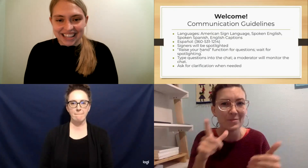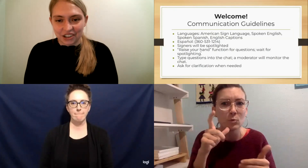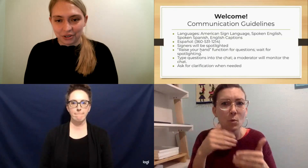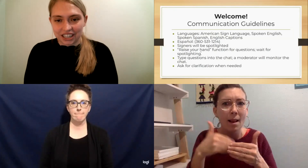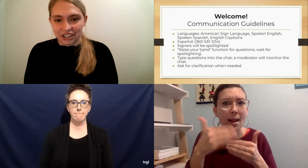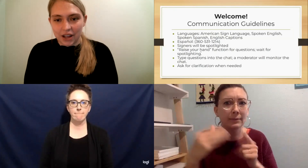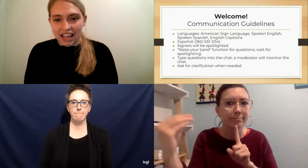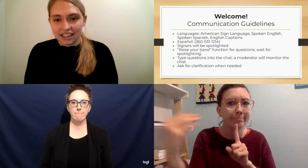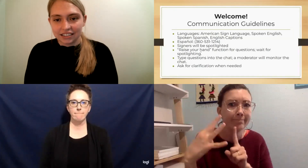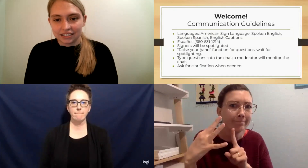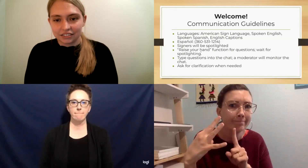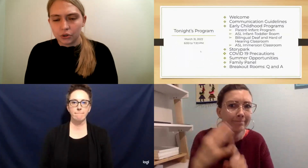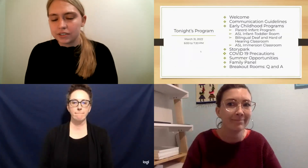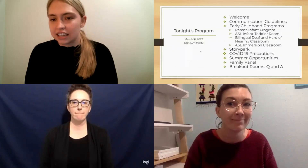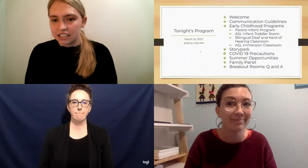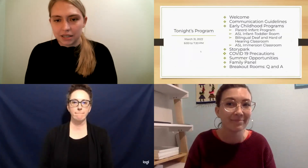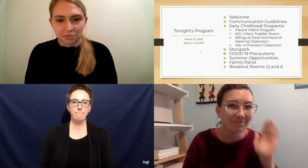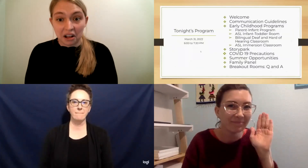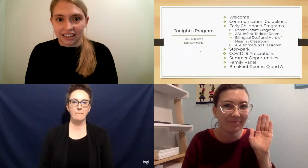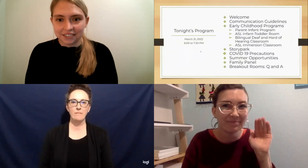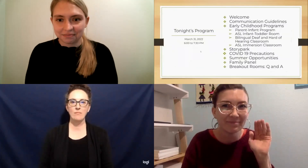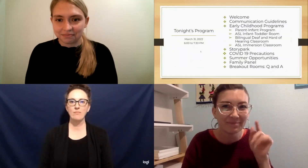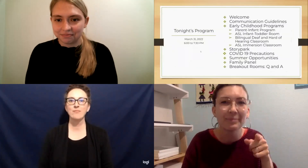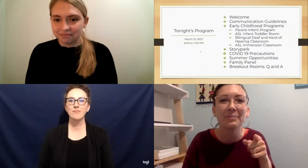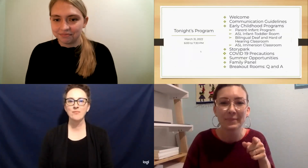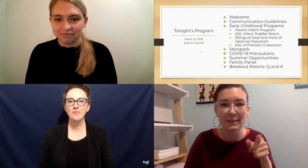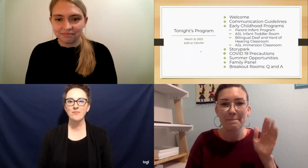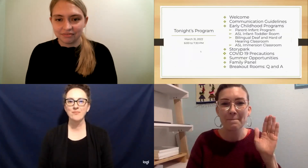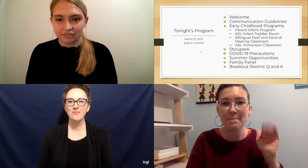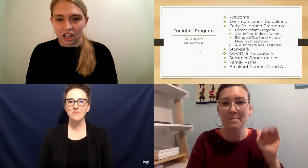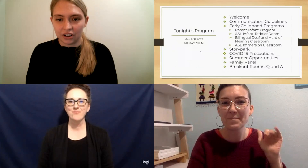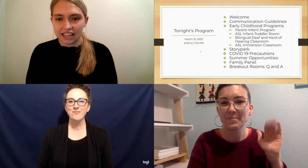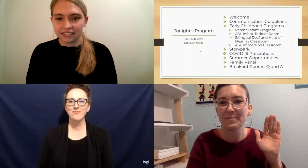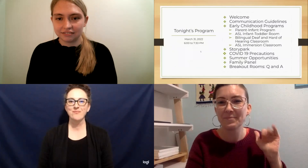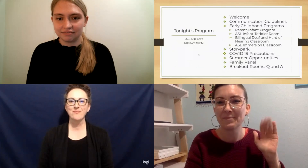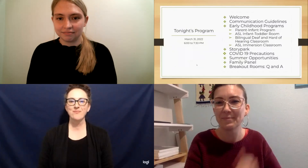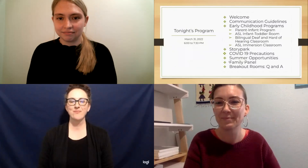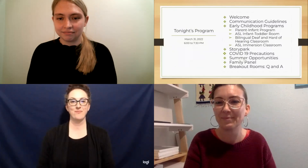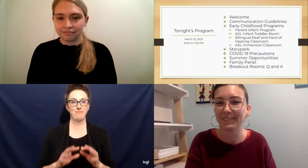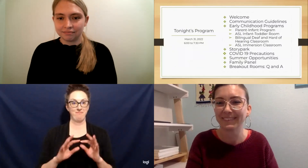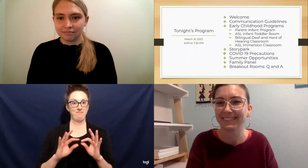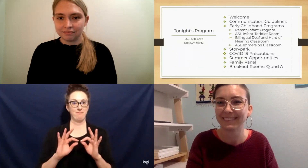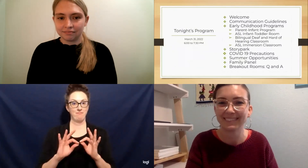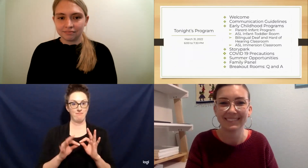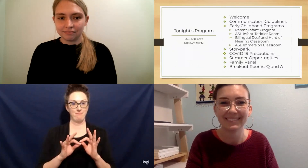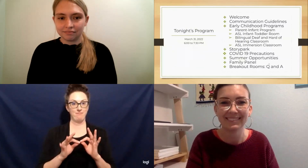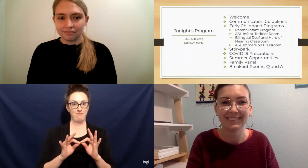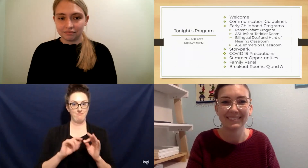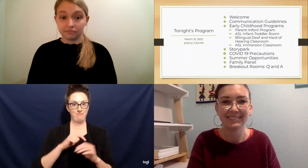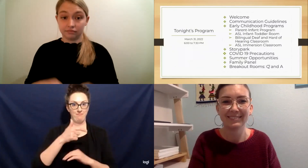Okay, I think we're gonna go ahead. Who's next to be spotlit? All right.